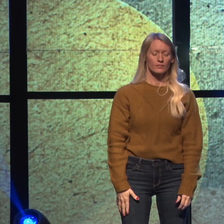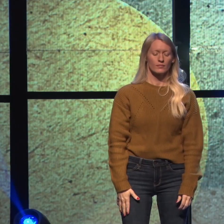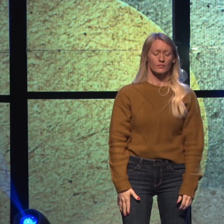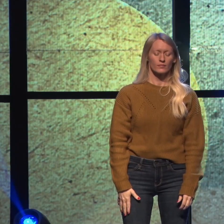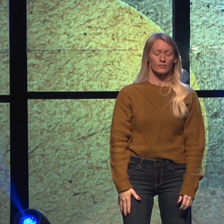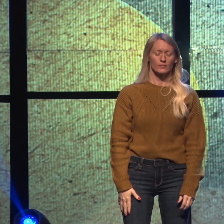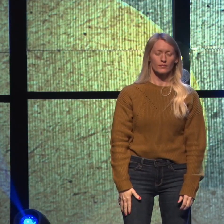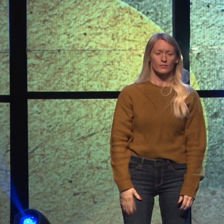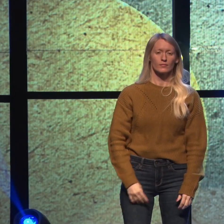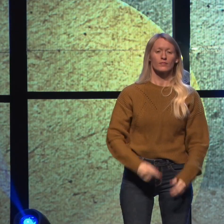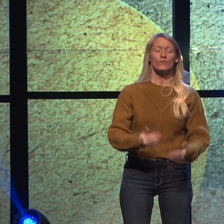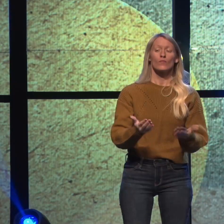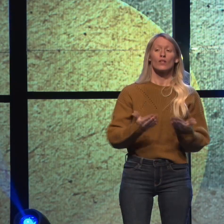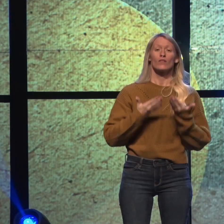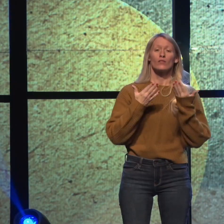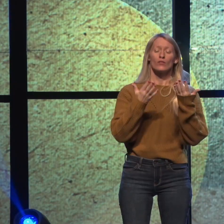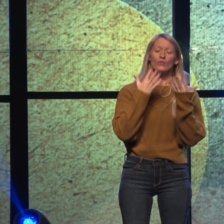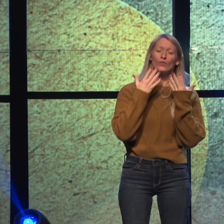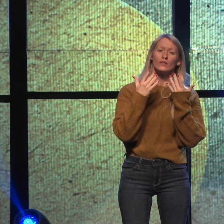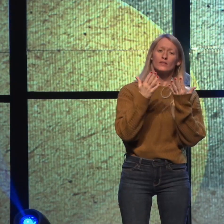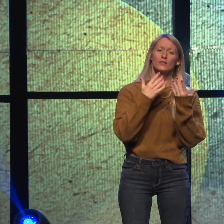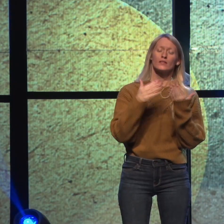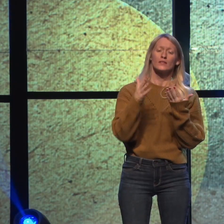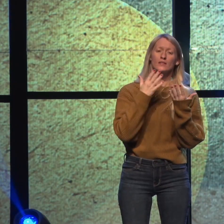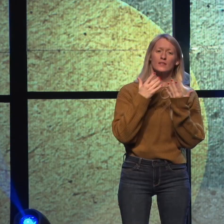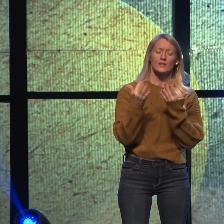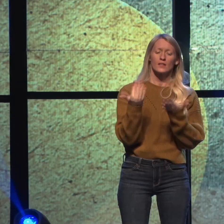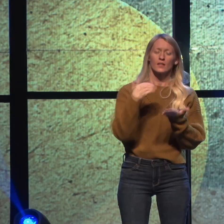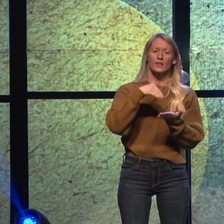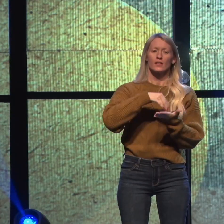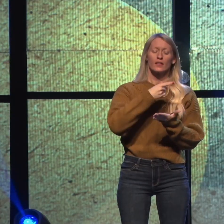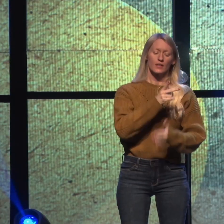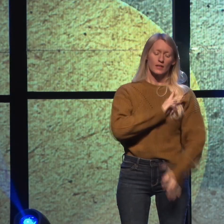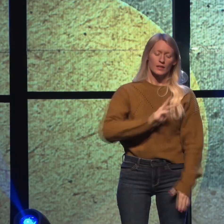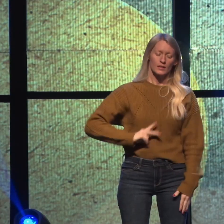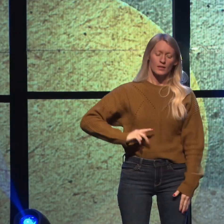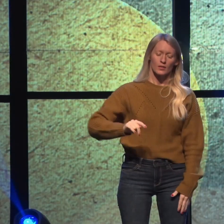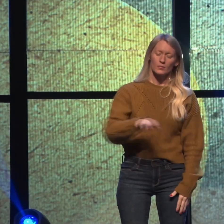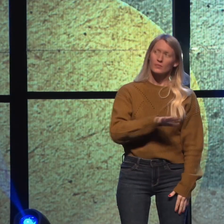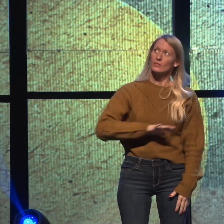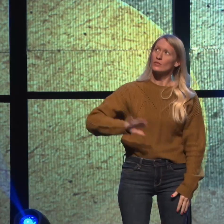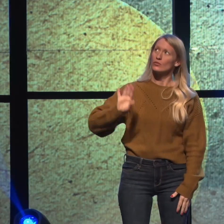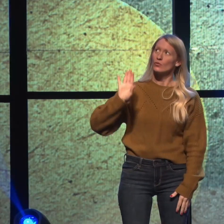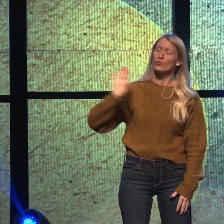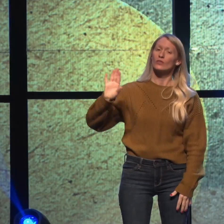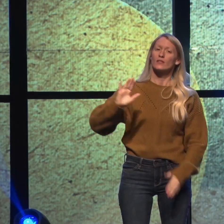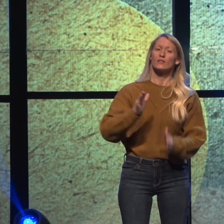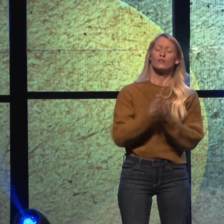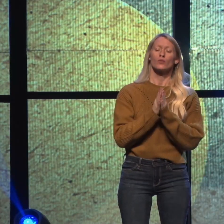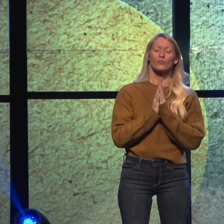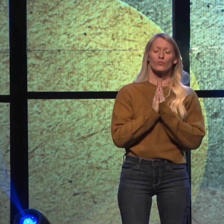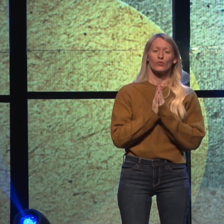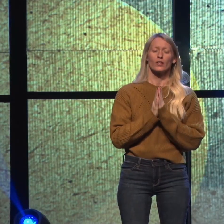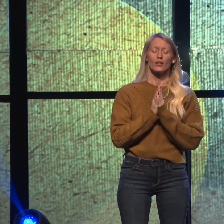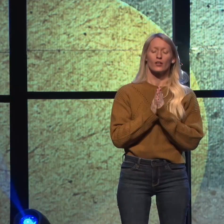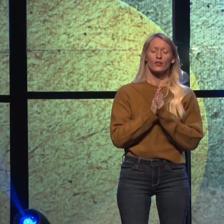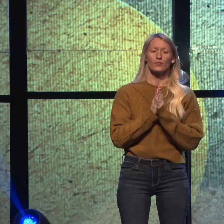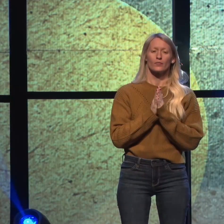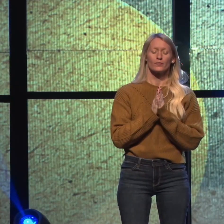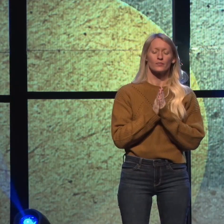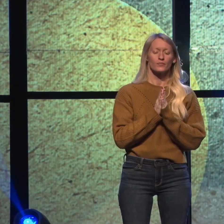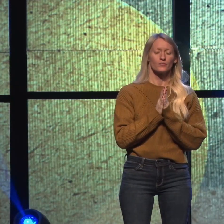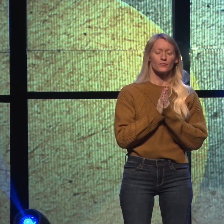Can we just lift our voices and sing that one more time? The kingdom is yours, as just our prayer, our